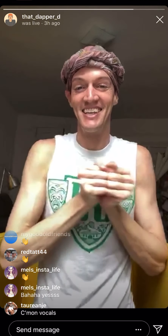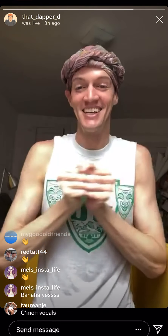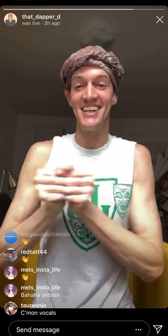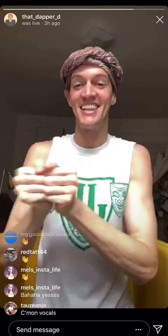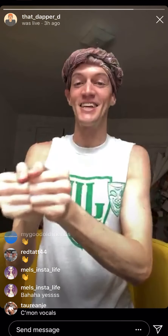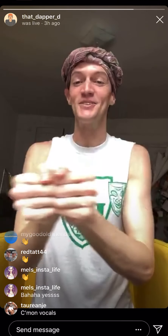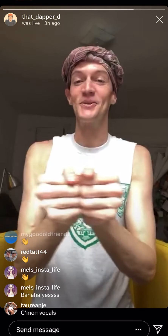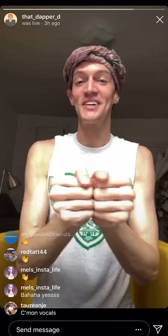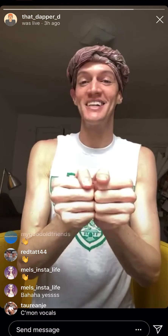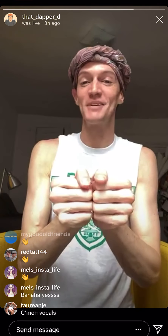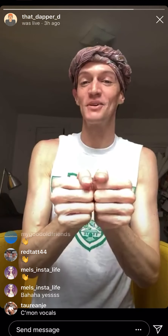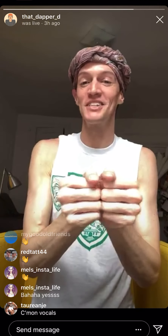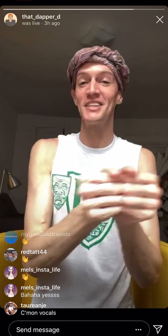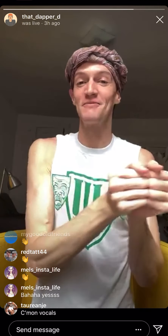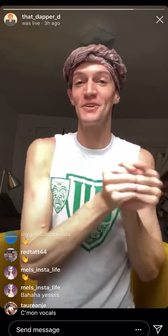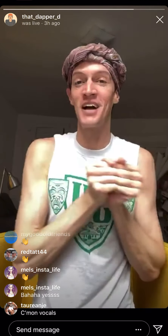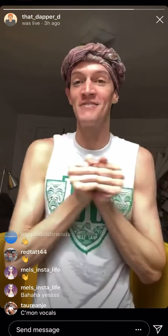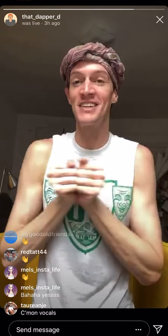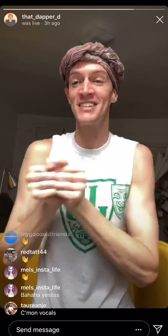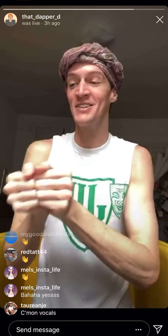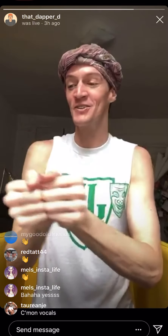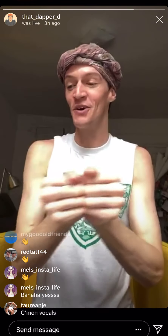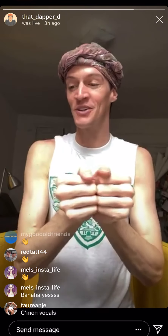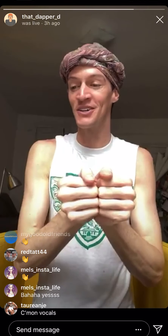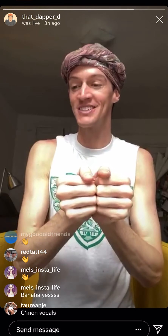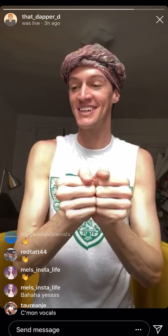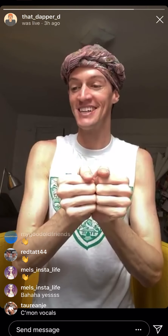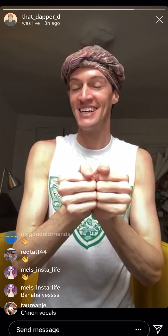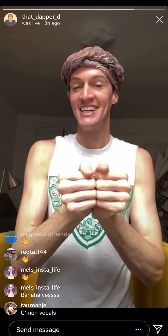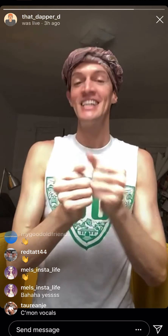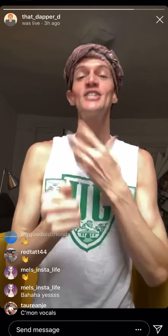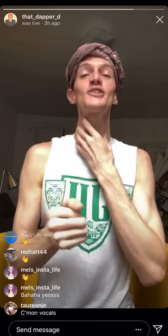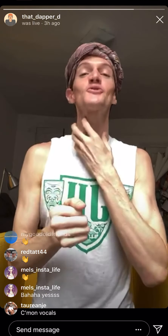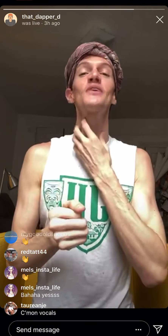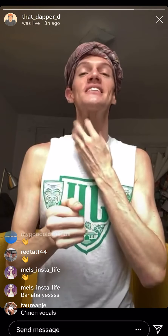thank you torian i appreciate the vote of confidence on those vocals she's a little rusty